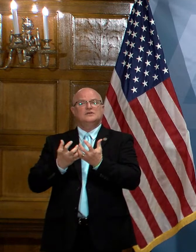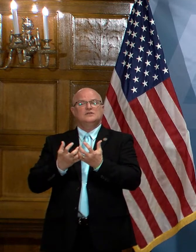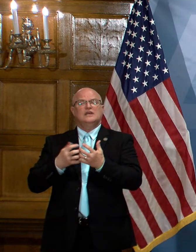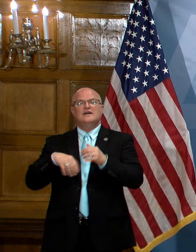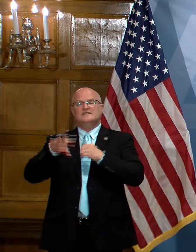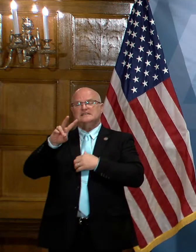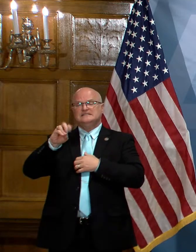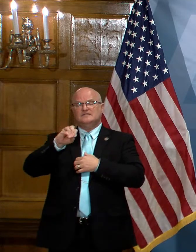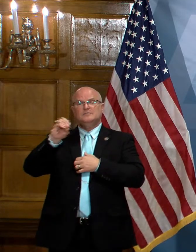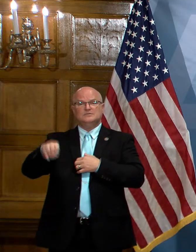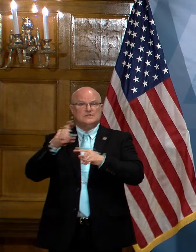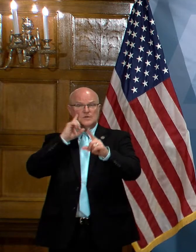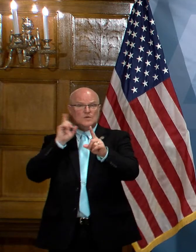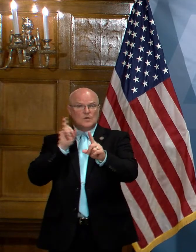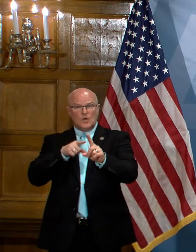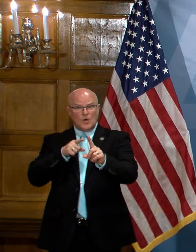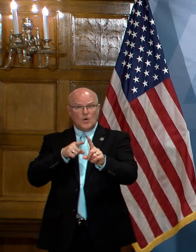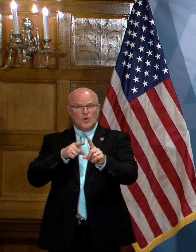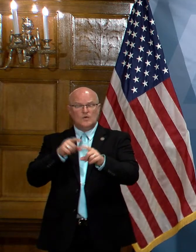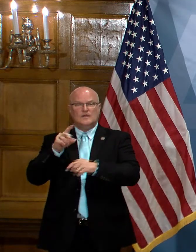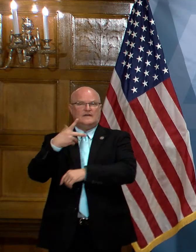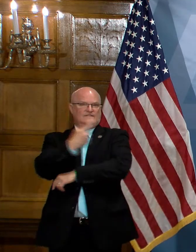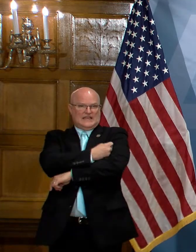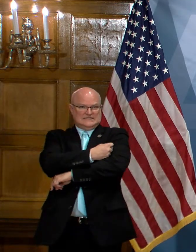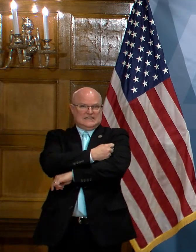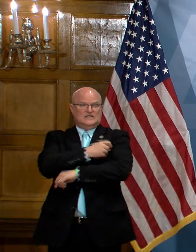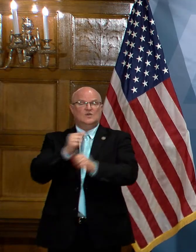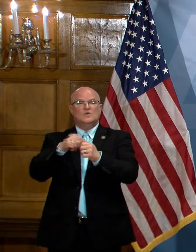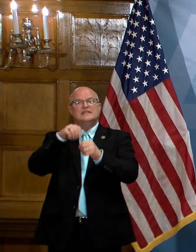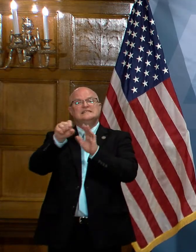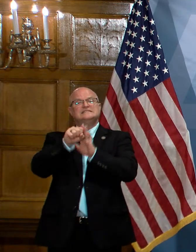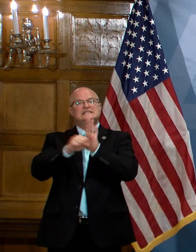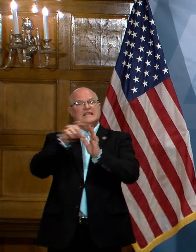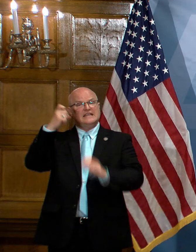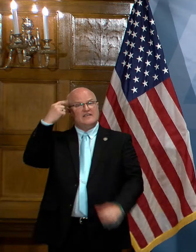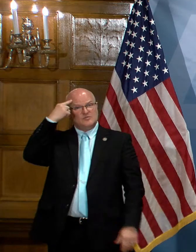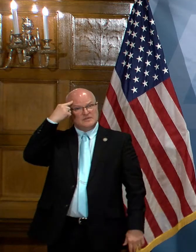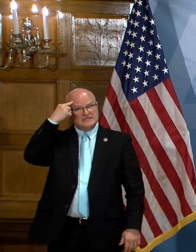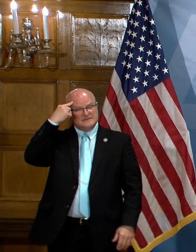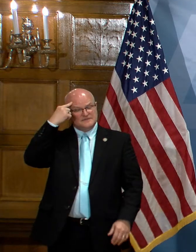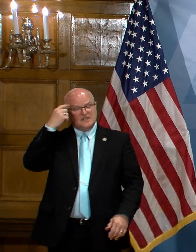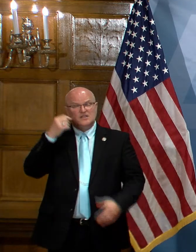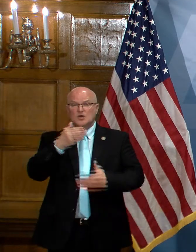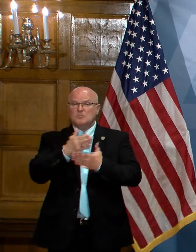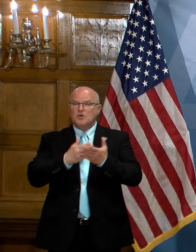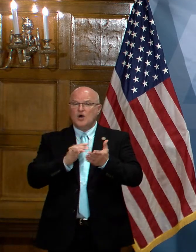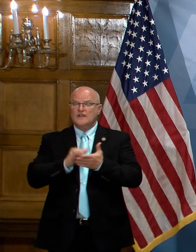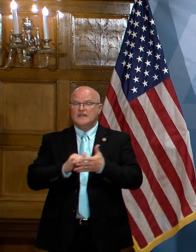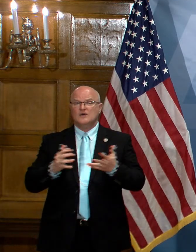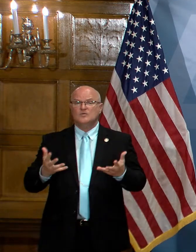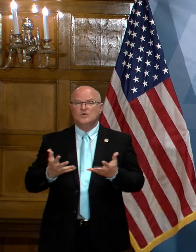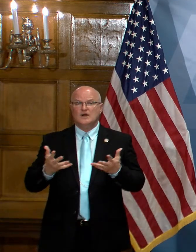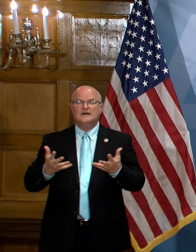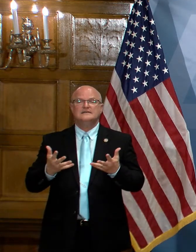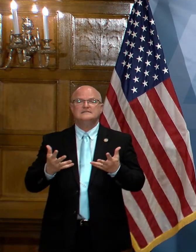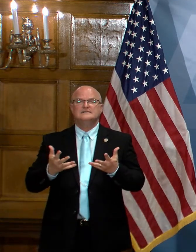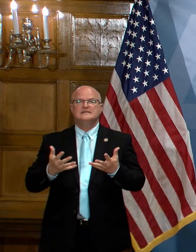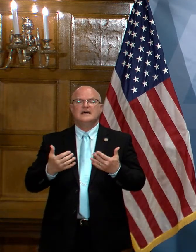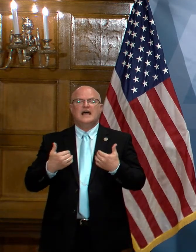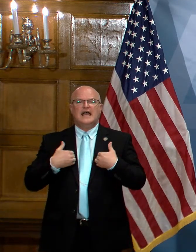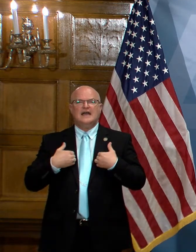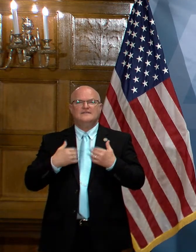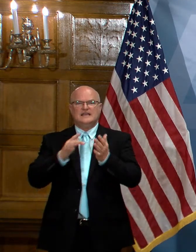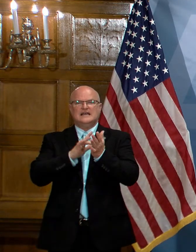reach a 70% goal of vaccinations within state government. And part of that is bringing